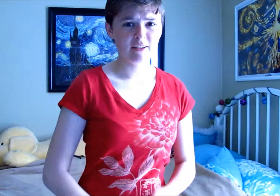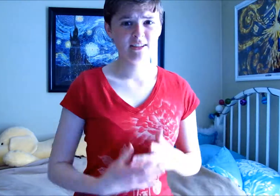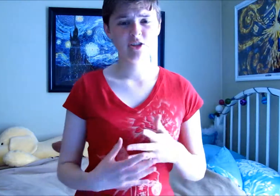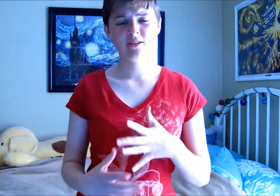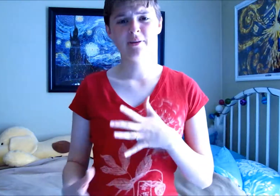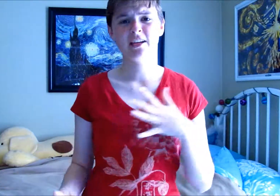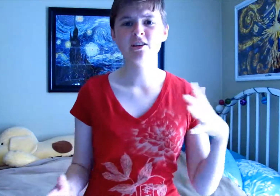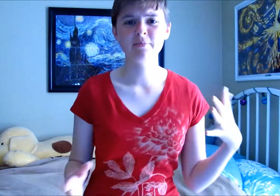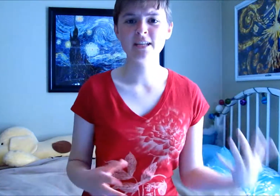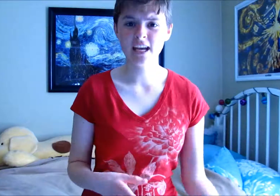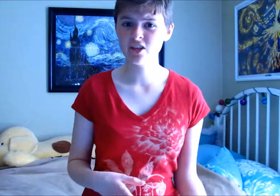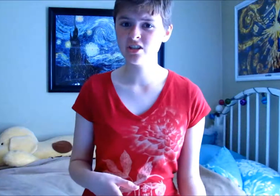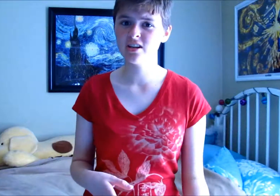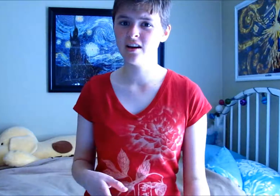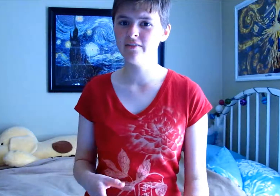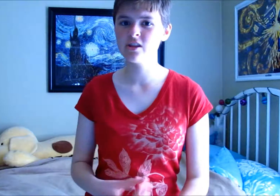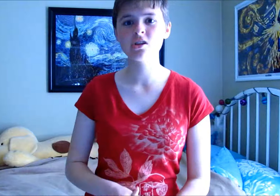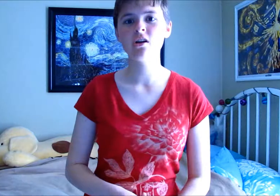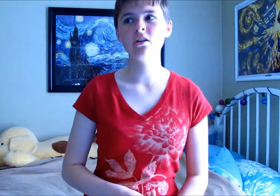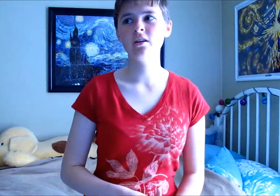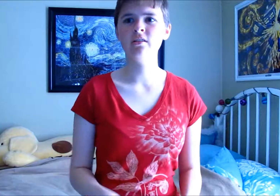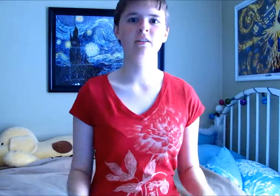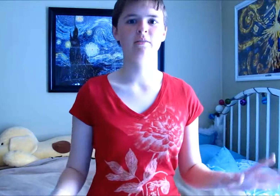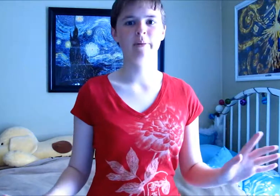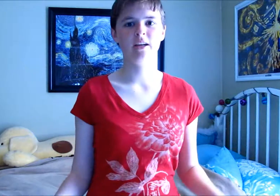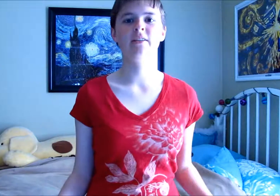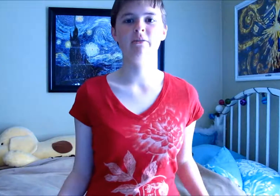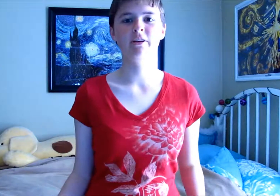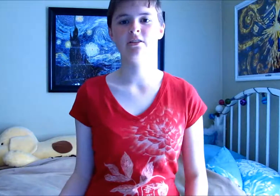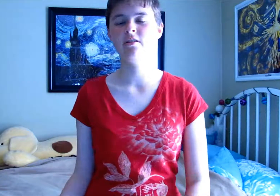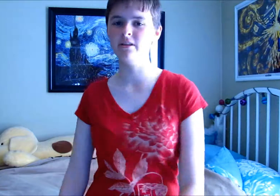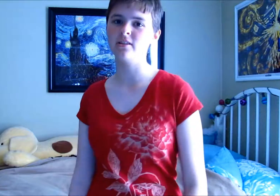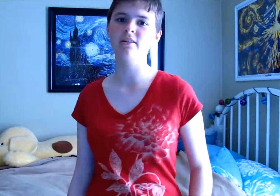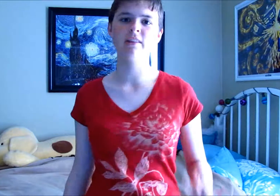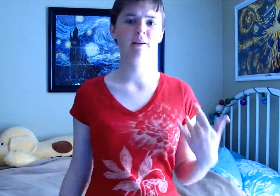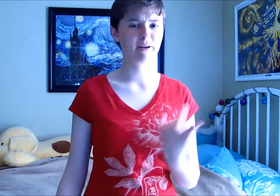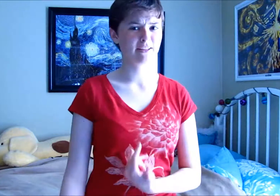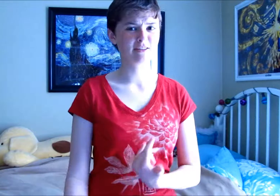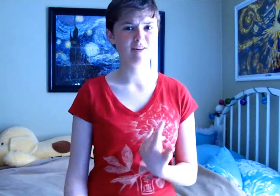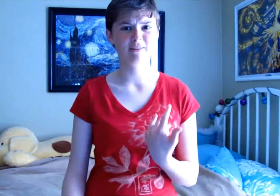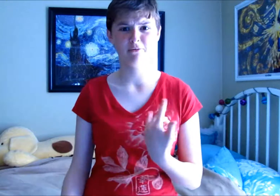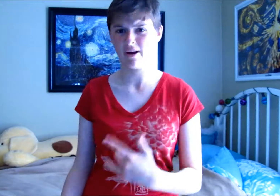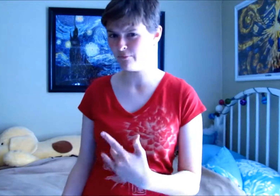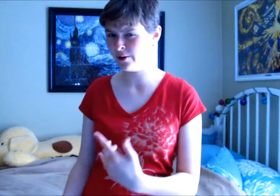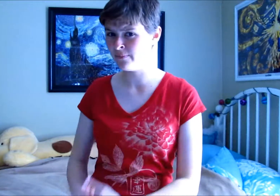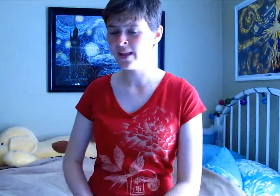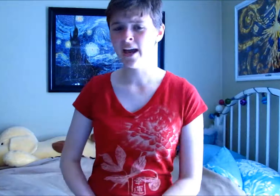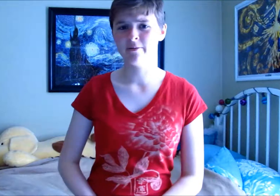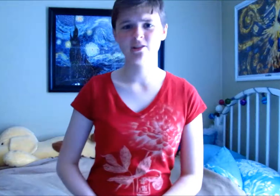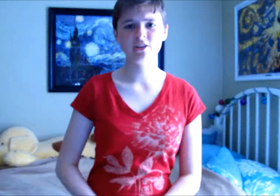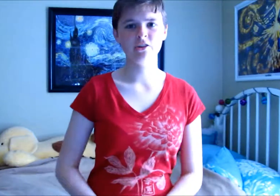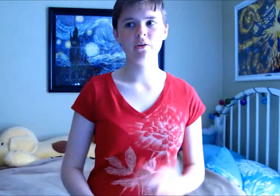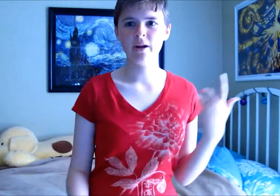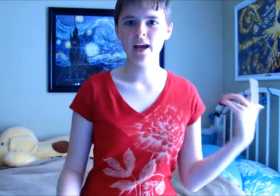this is just my interpretation of the song. There are many different ways to do it, so don't think mine is the only right one. I'm just going to show you what I